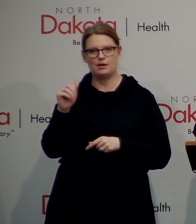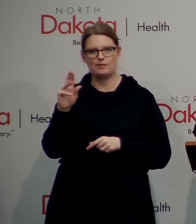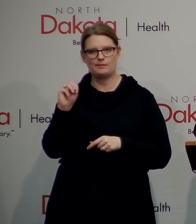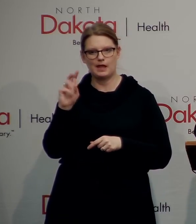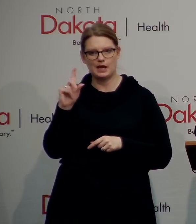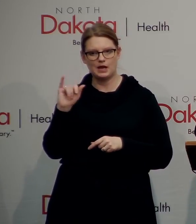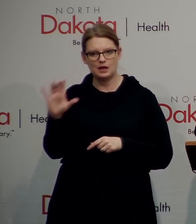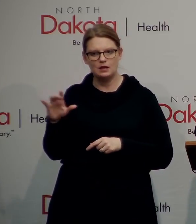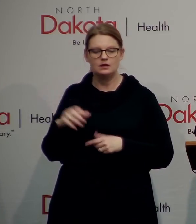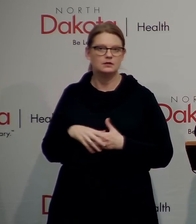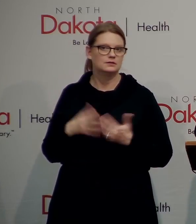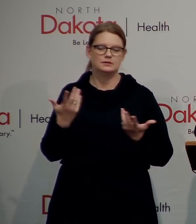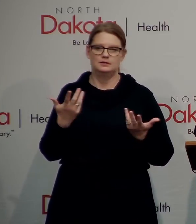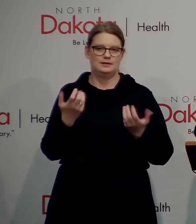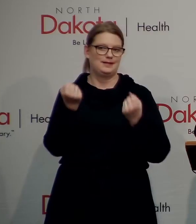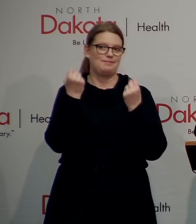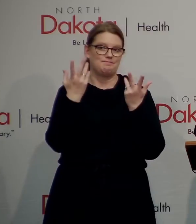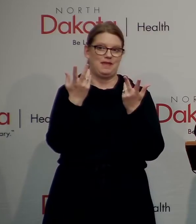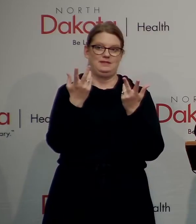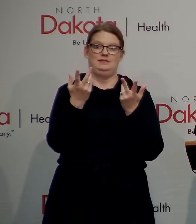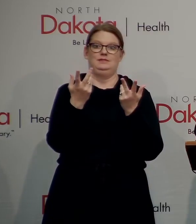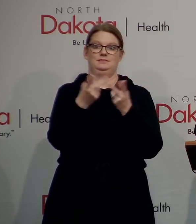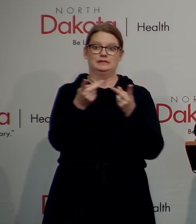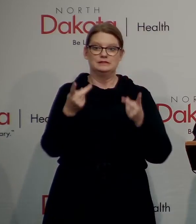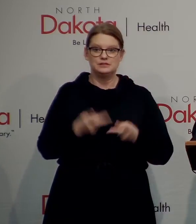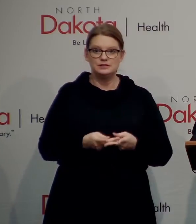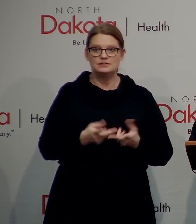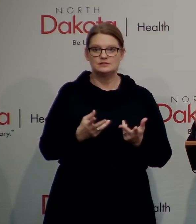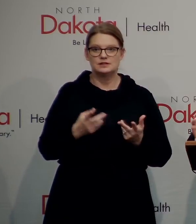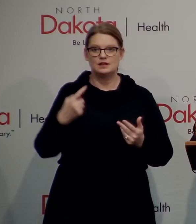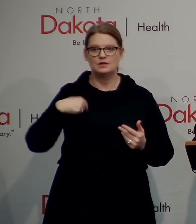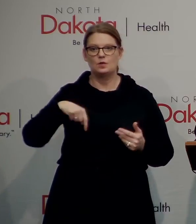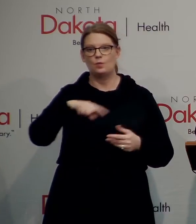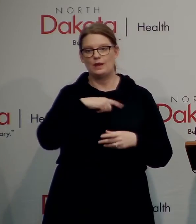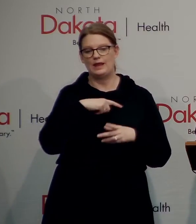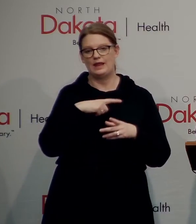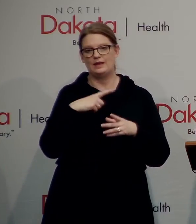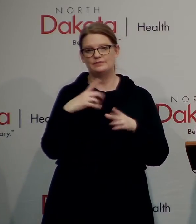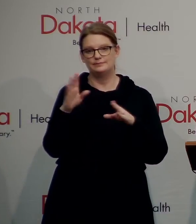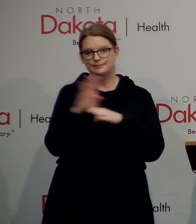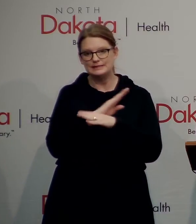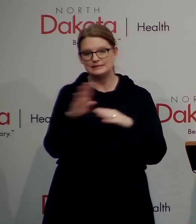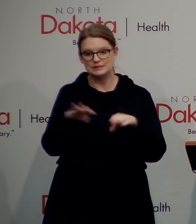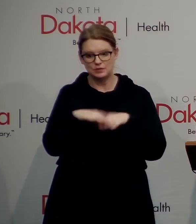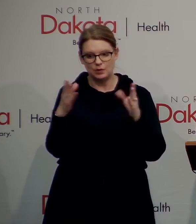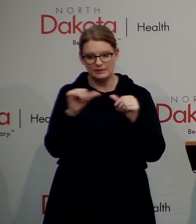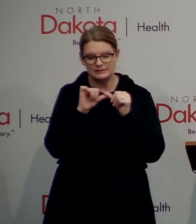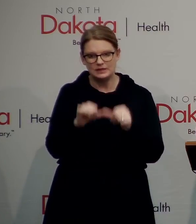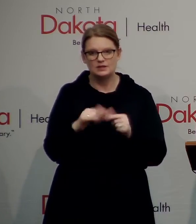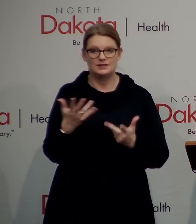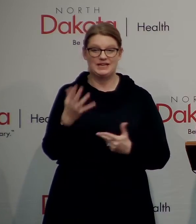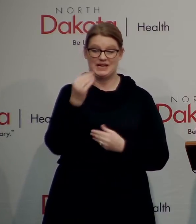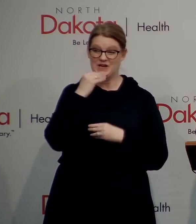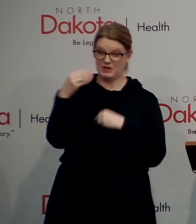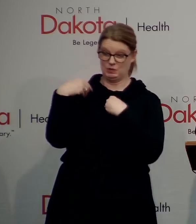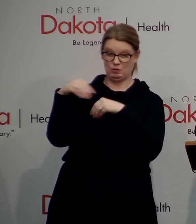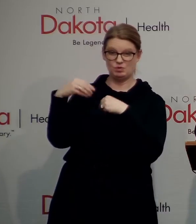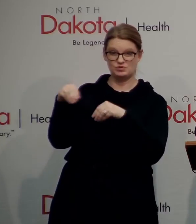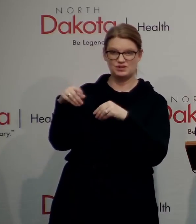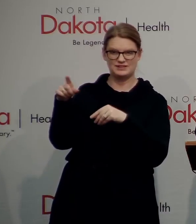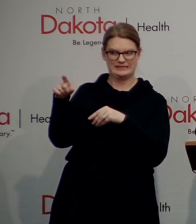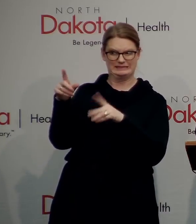There's so many positions where it's essential that we keep businesses opening. I mean, you might even say, hey, grocery stores is an essential